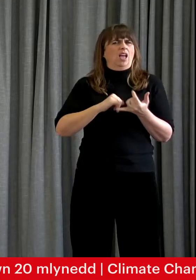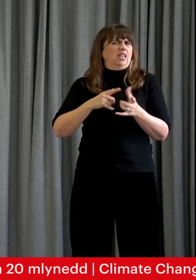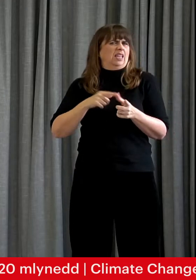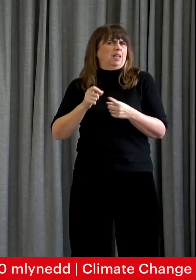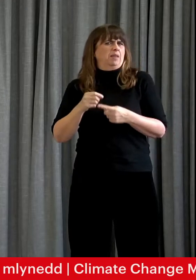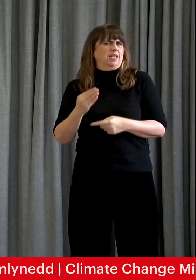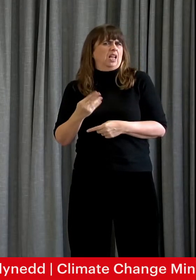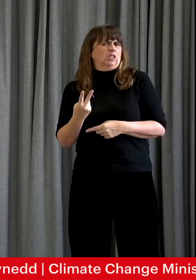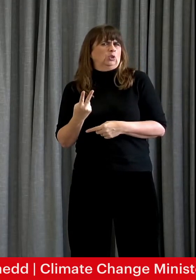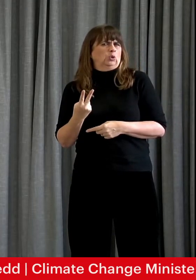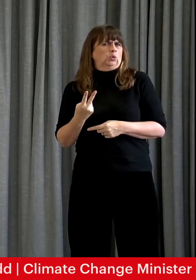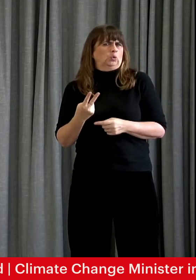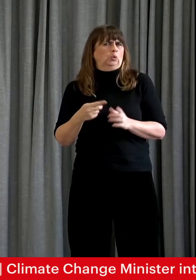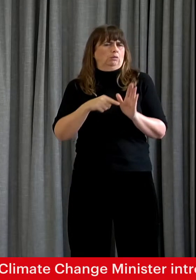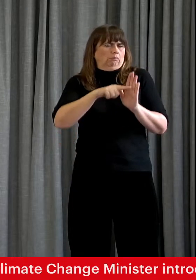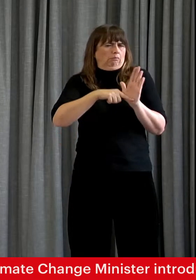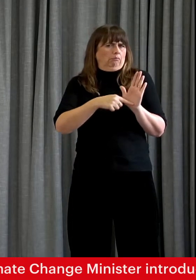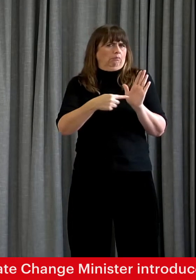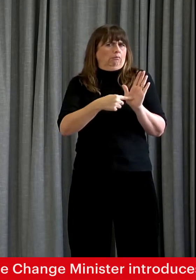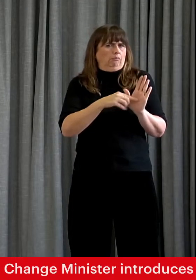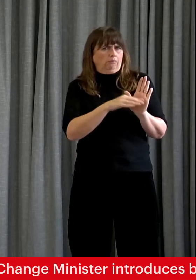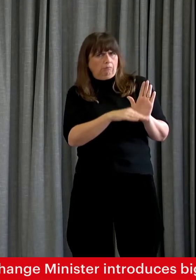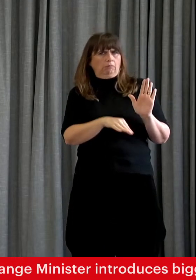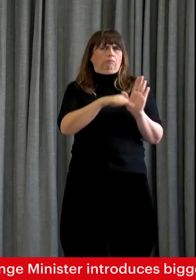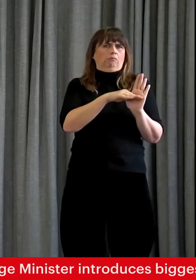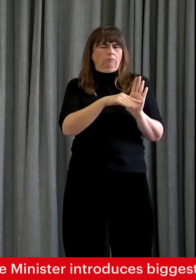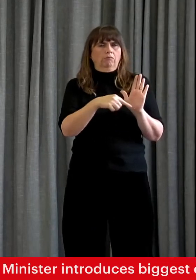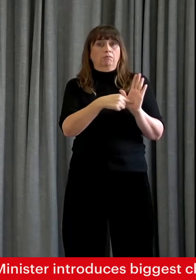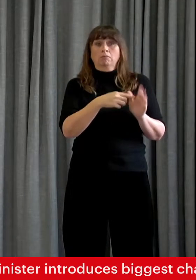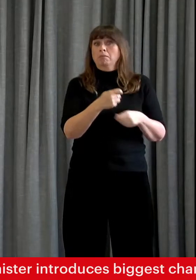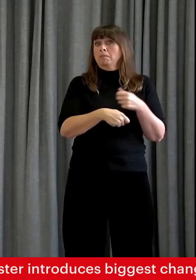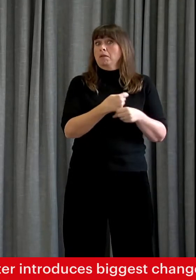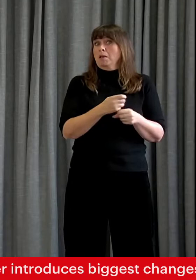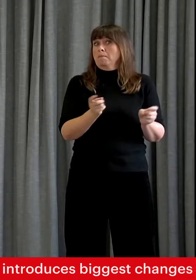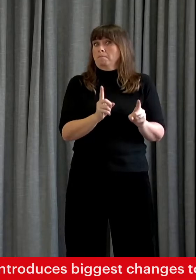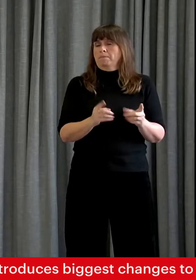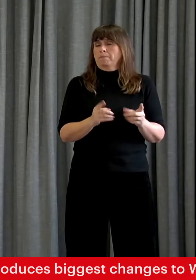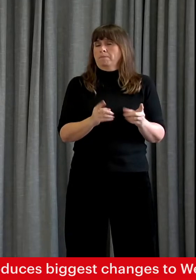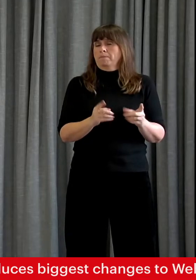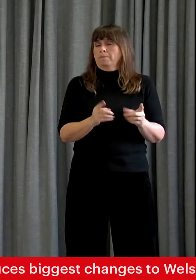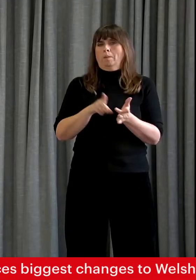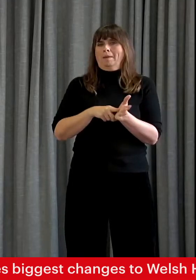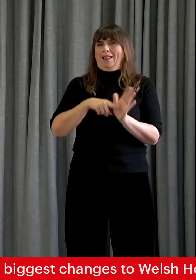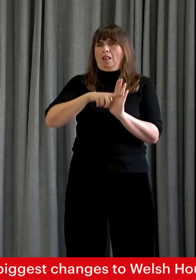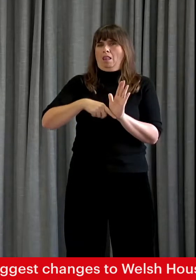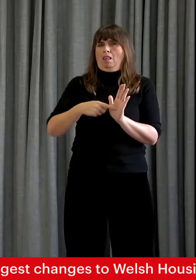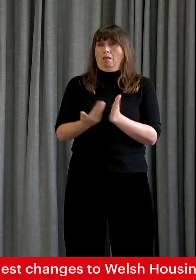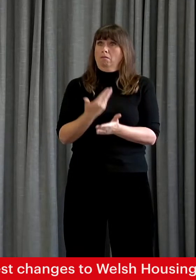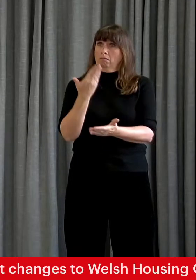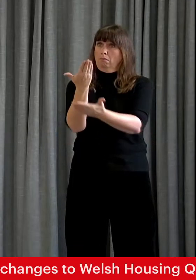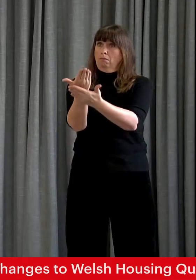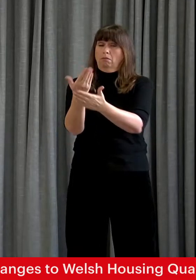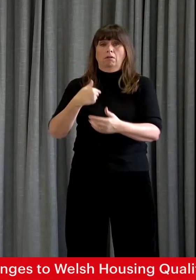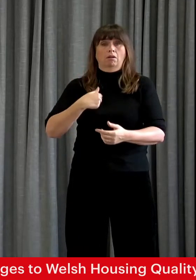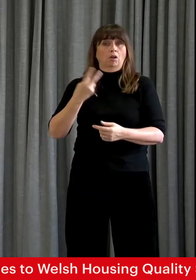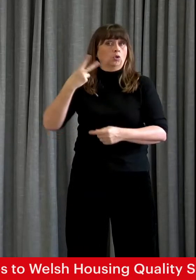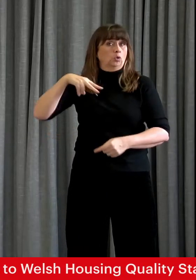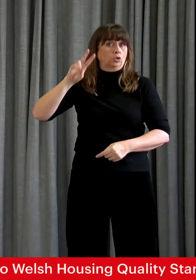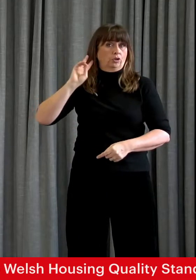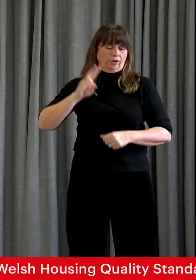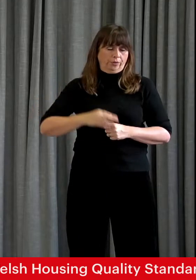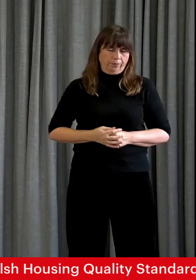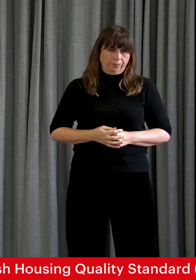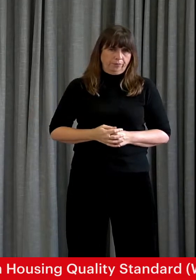SAP 92 or greater in the future. This aligns with the social housing new build standard that I introduced 2 years ago.